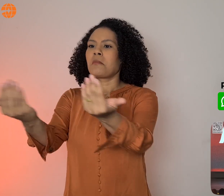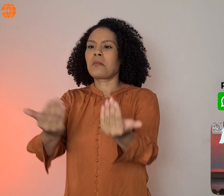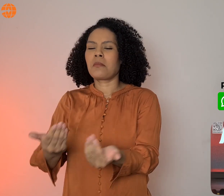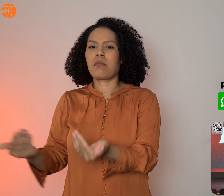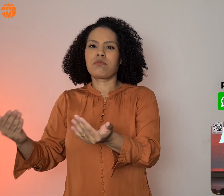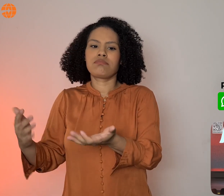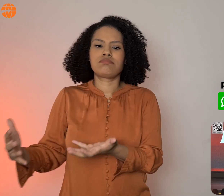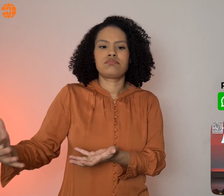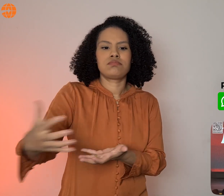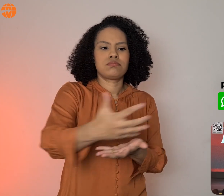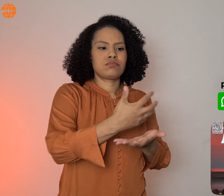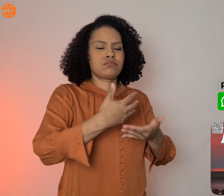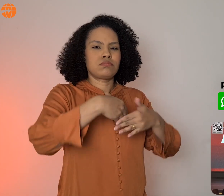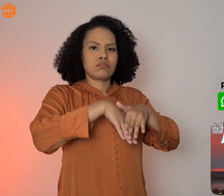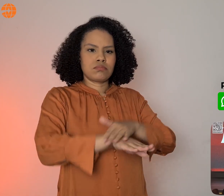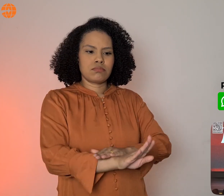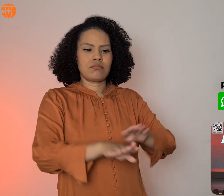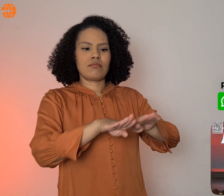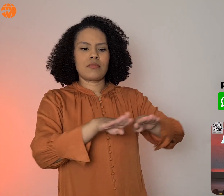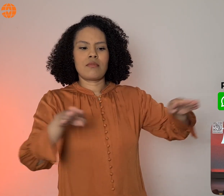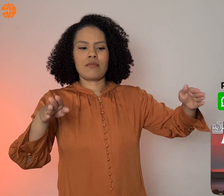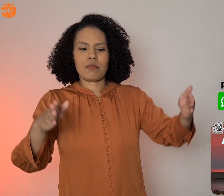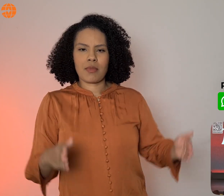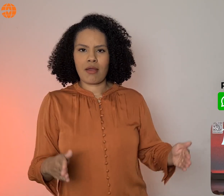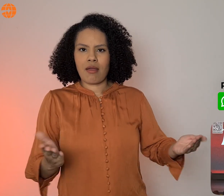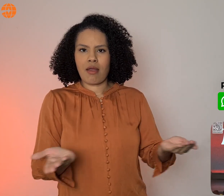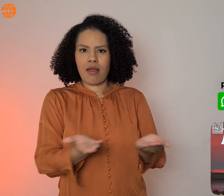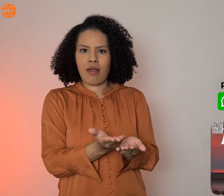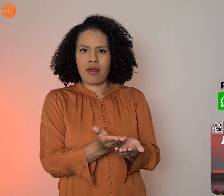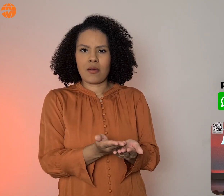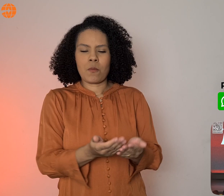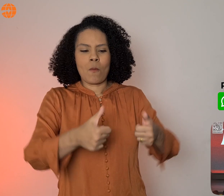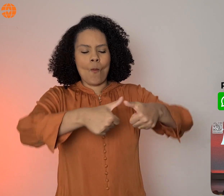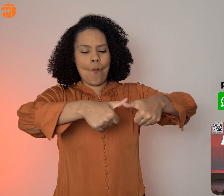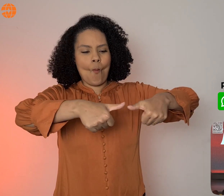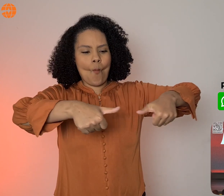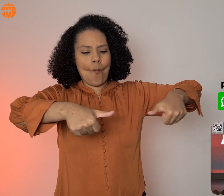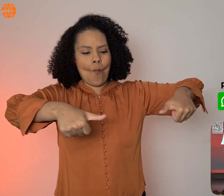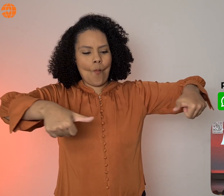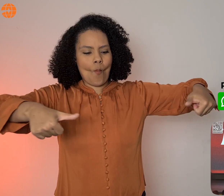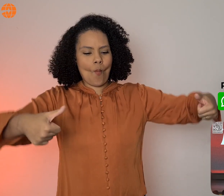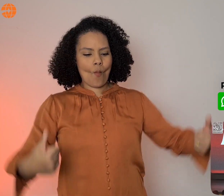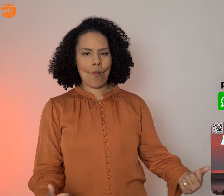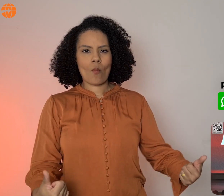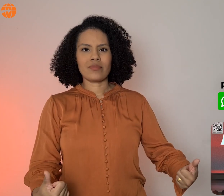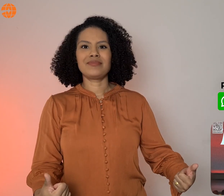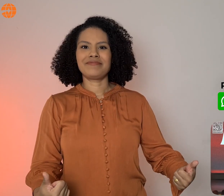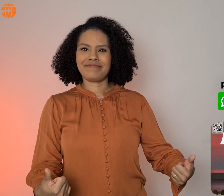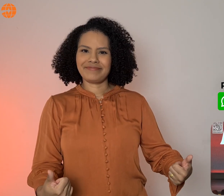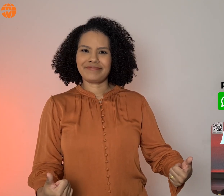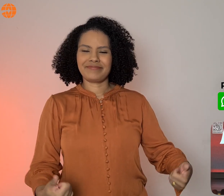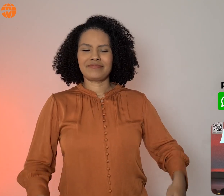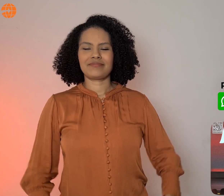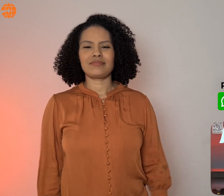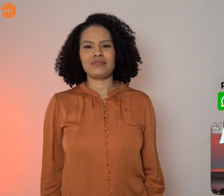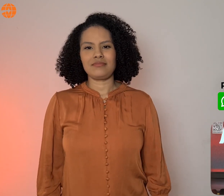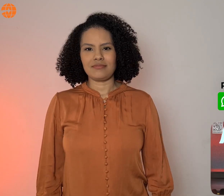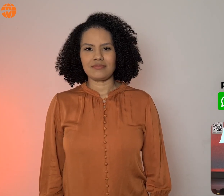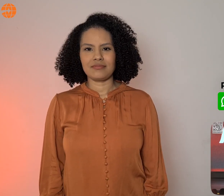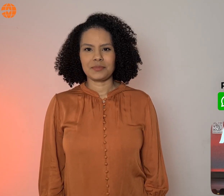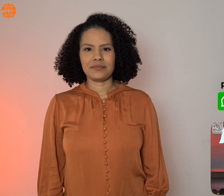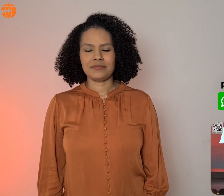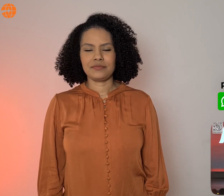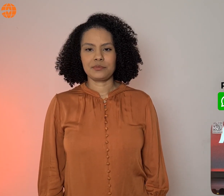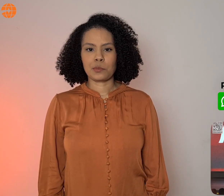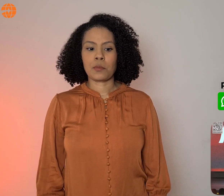the box and we taped up the box. E a gente pegou tudo isso, botou dentro de uma caixa e nós passamos fita nessa caixa. And I put the box in